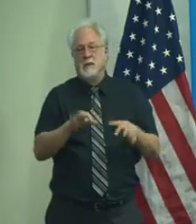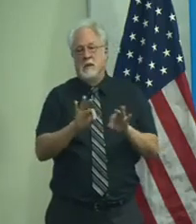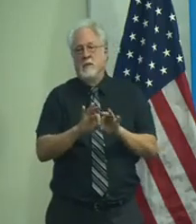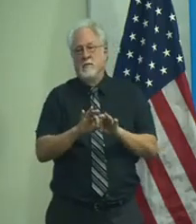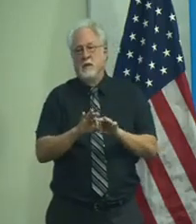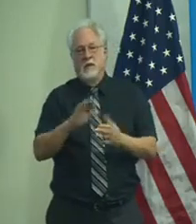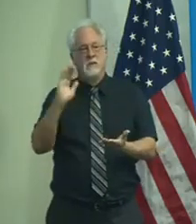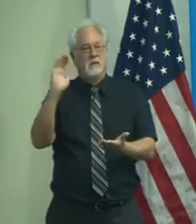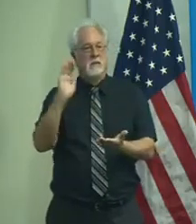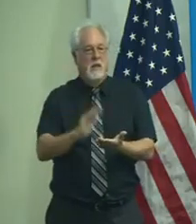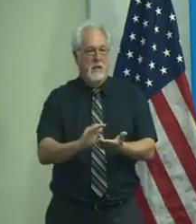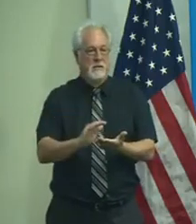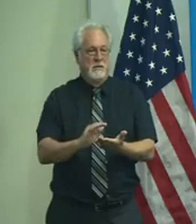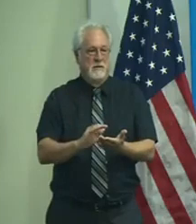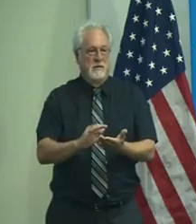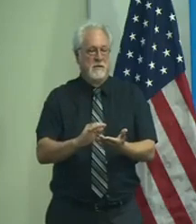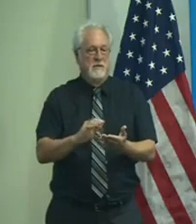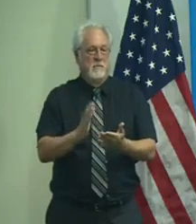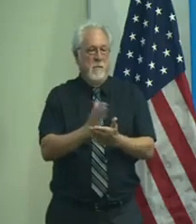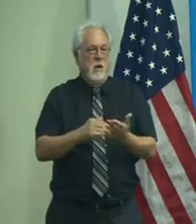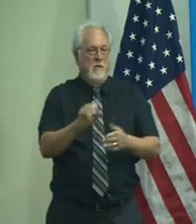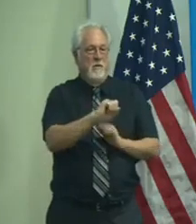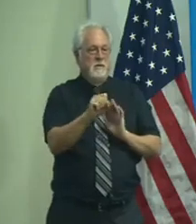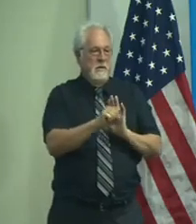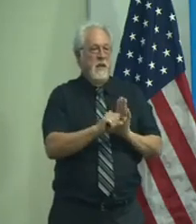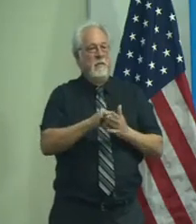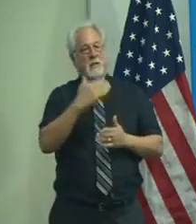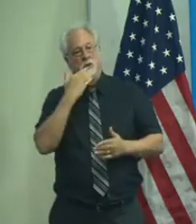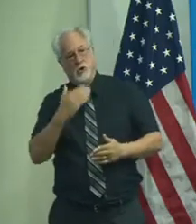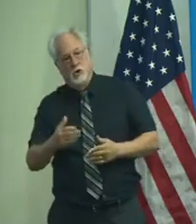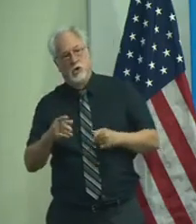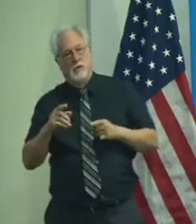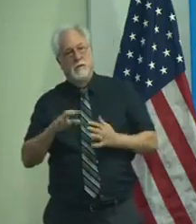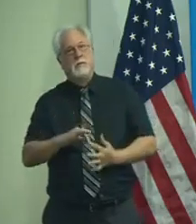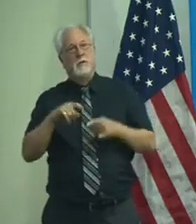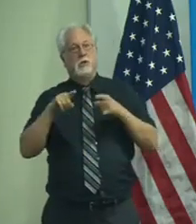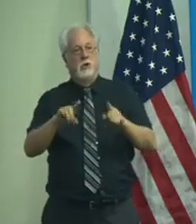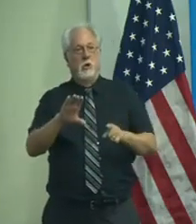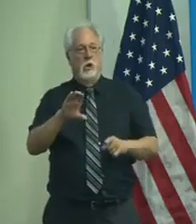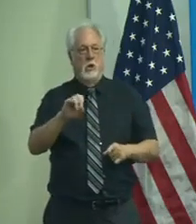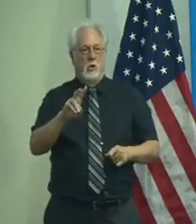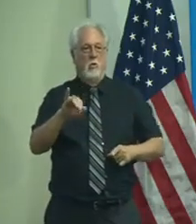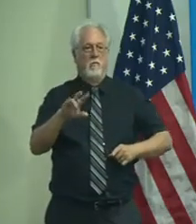significantly smaller portion of the state, which is a good thing, especially in this COVID environment.